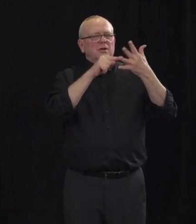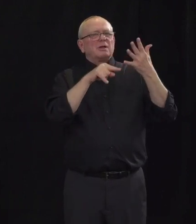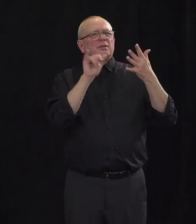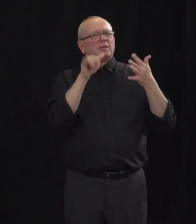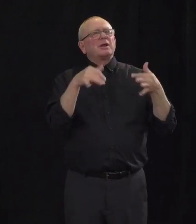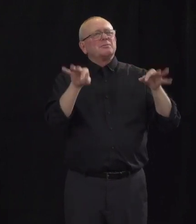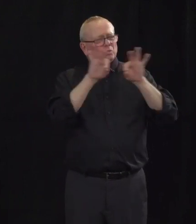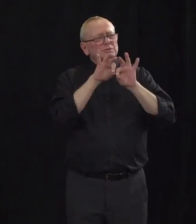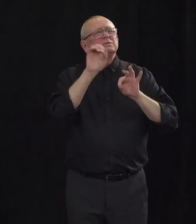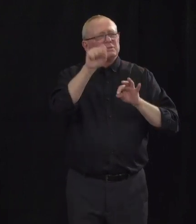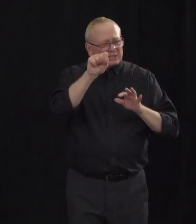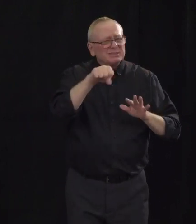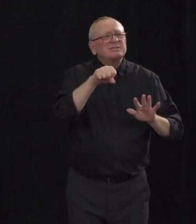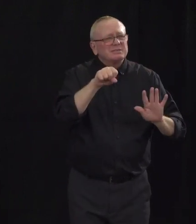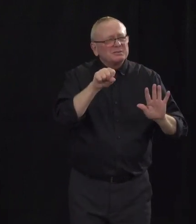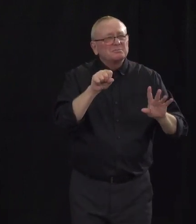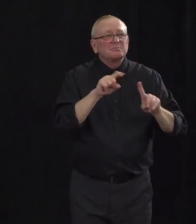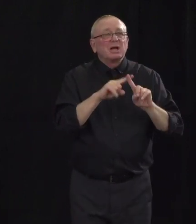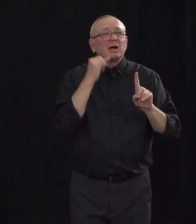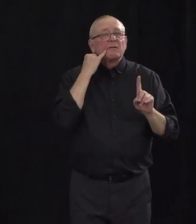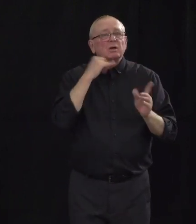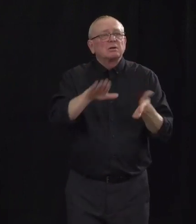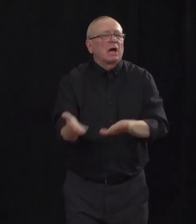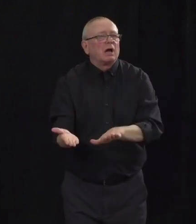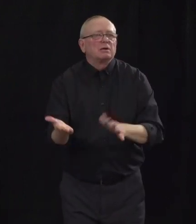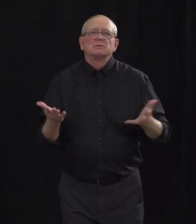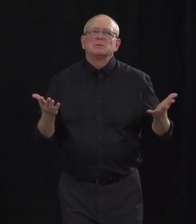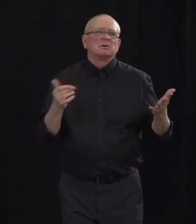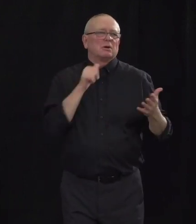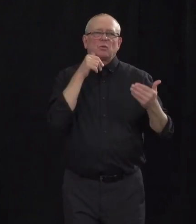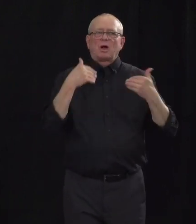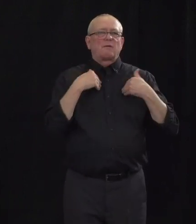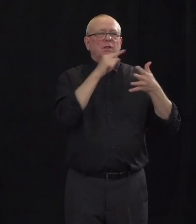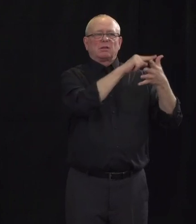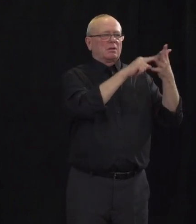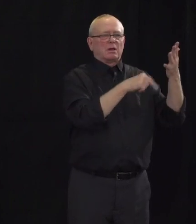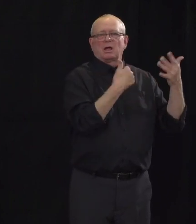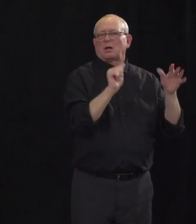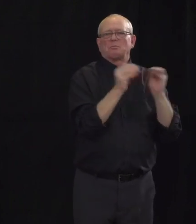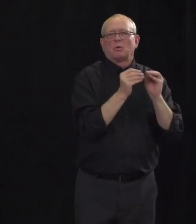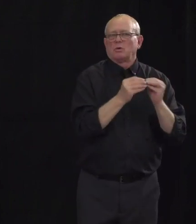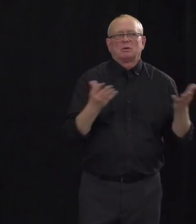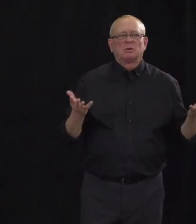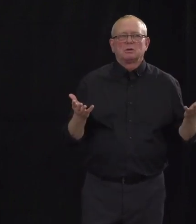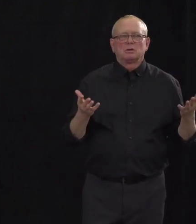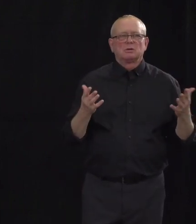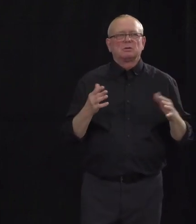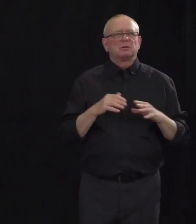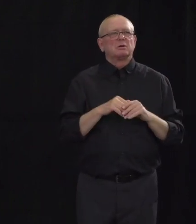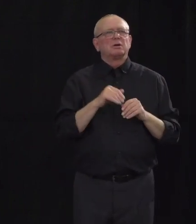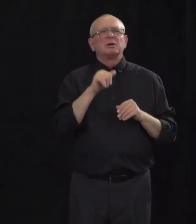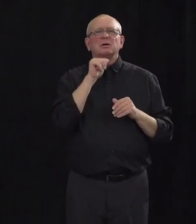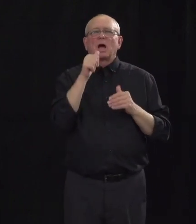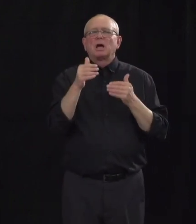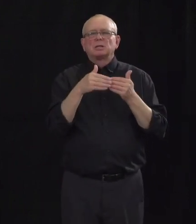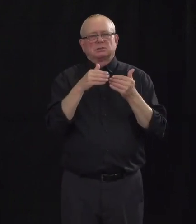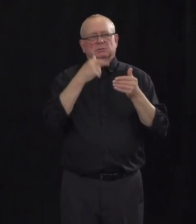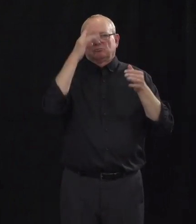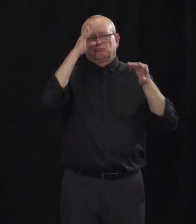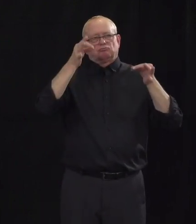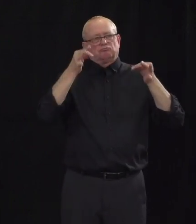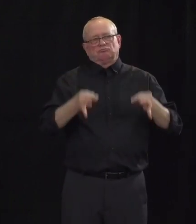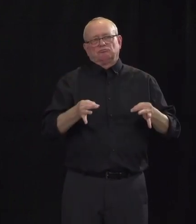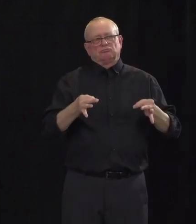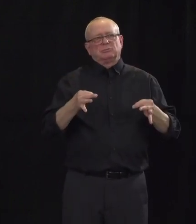to our overall health. None of these decisions are easy. And again, that's kind of why we've we've taken that deliberate stepwise